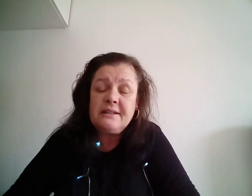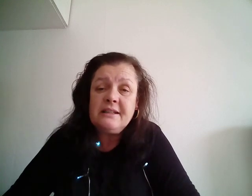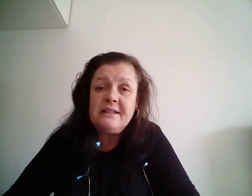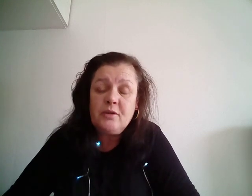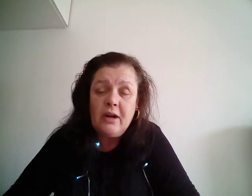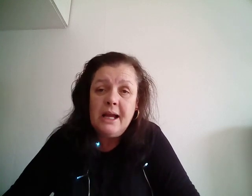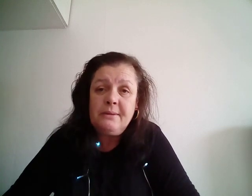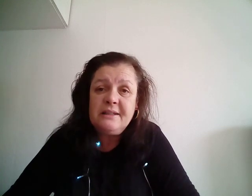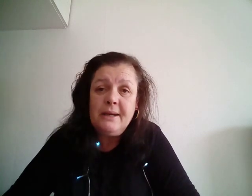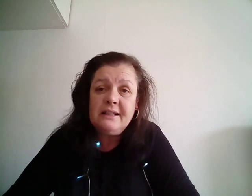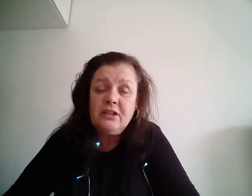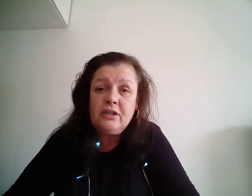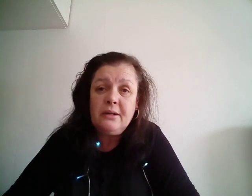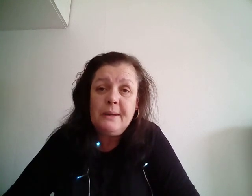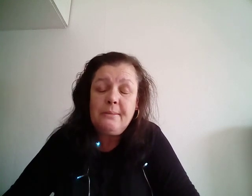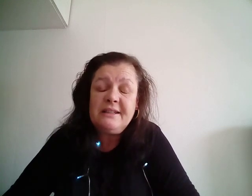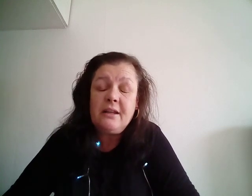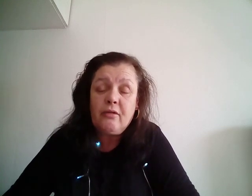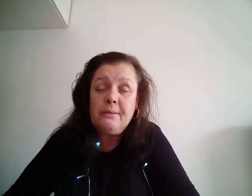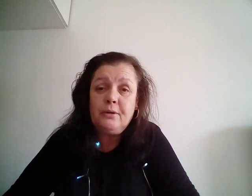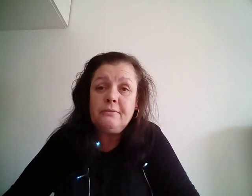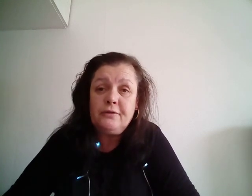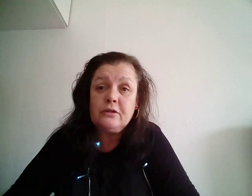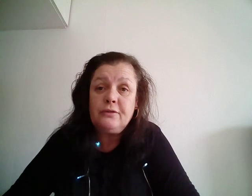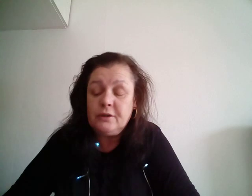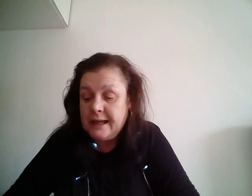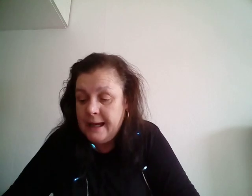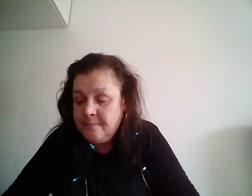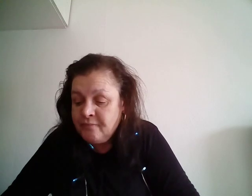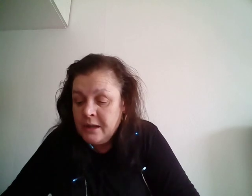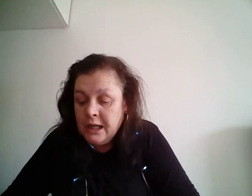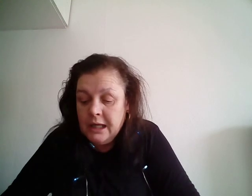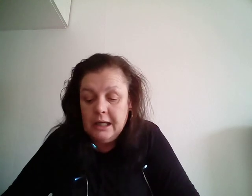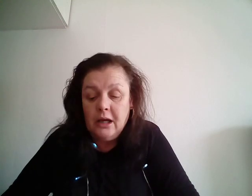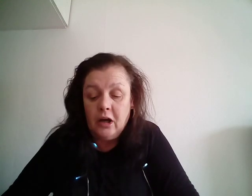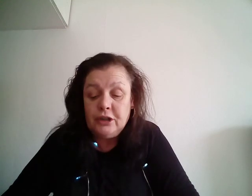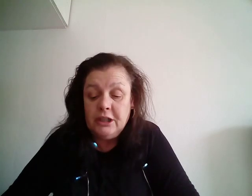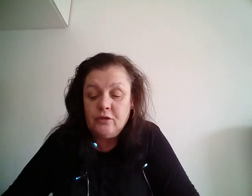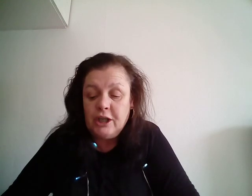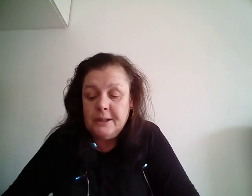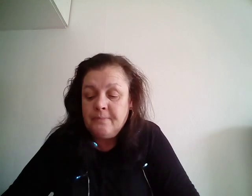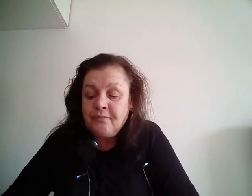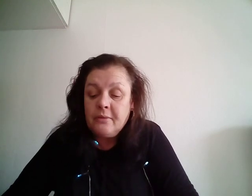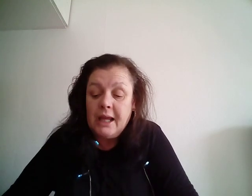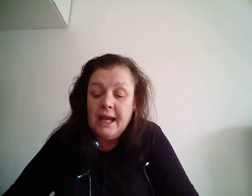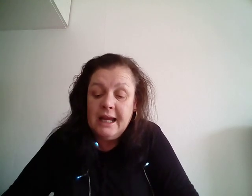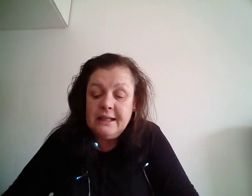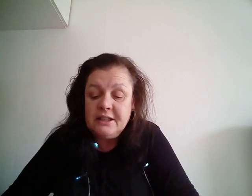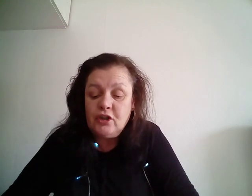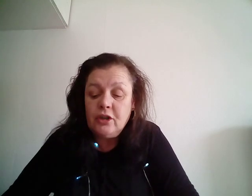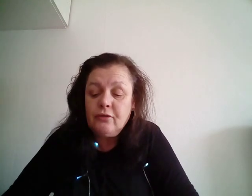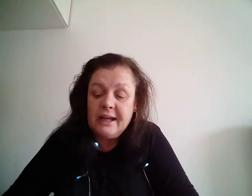3,400 subscribers, my delicious little babies. So 3.44, okay, on YouTube. And it should